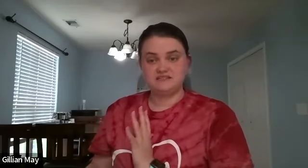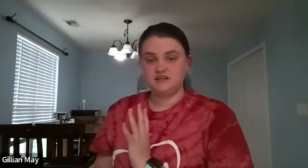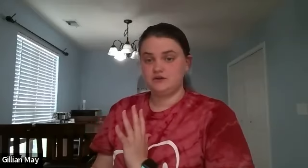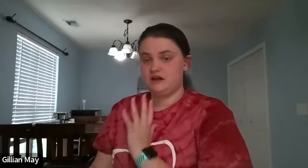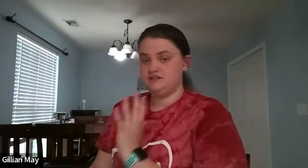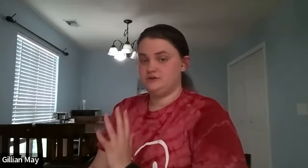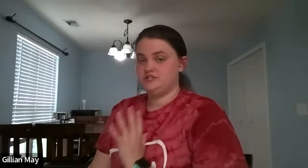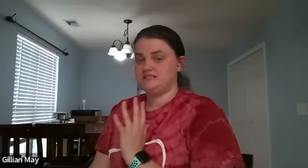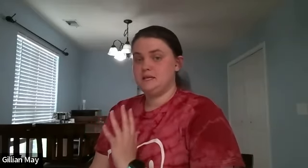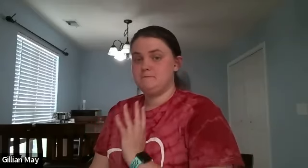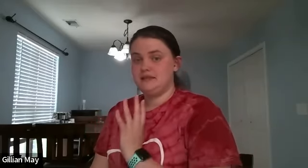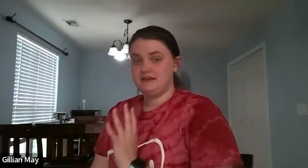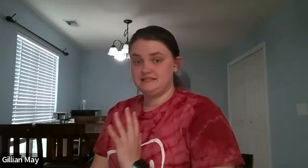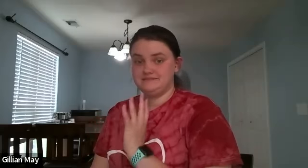going to go kind of toward your chest. Polite.